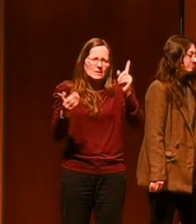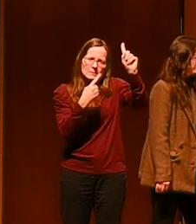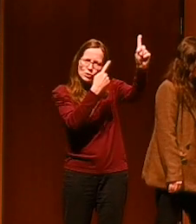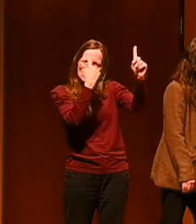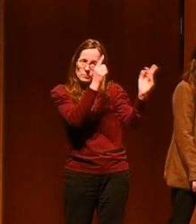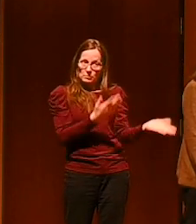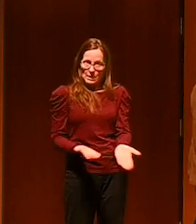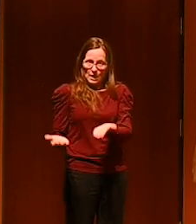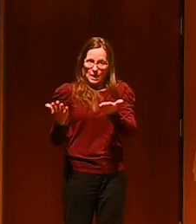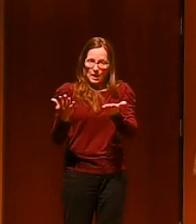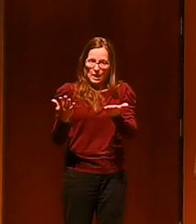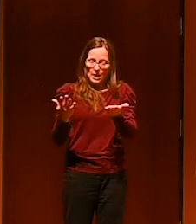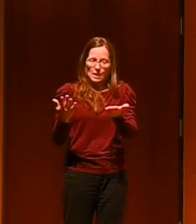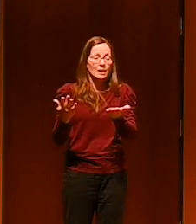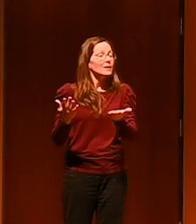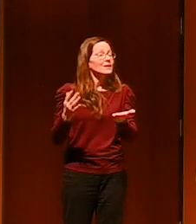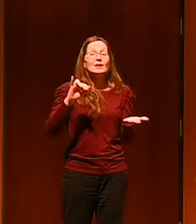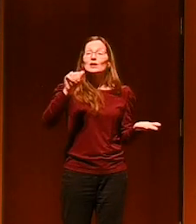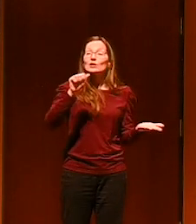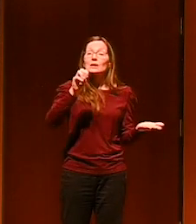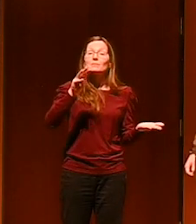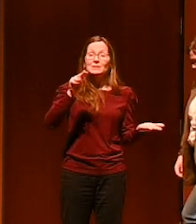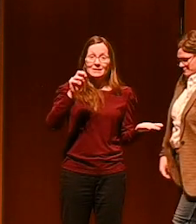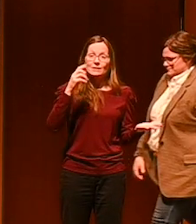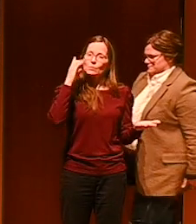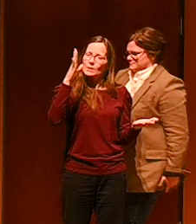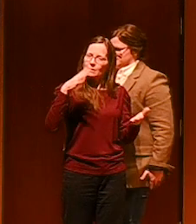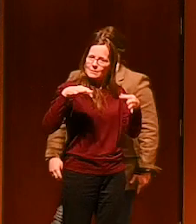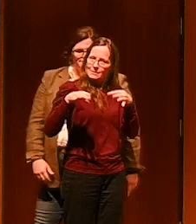let Jasmine talk about how we're going to do that.